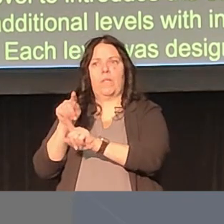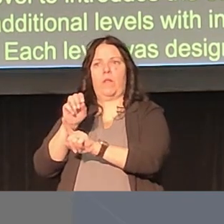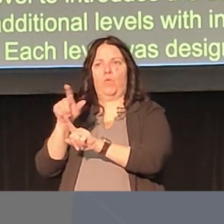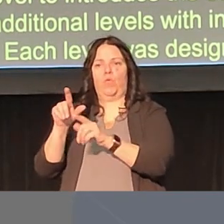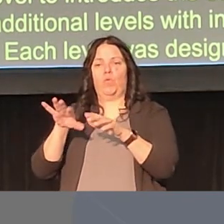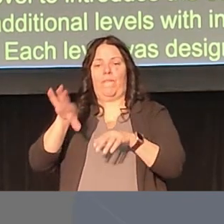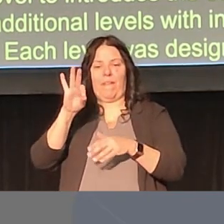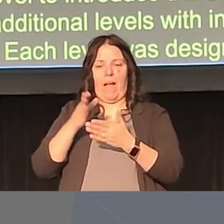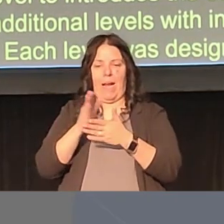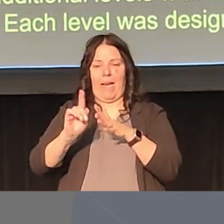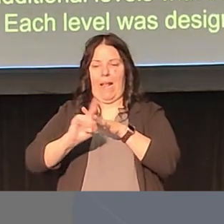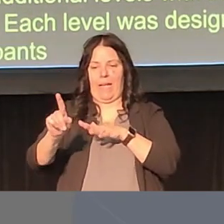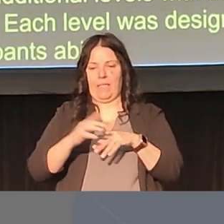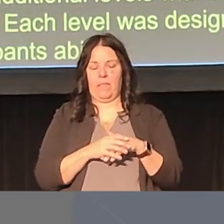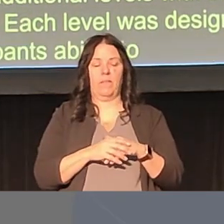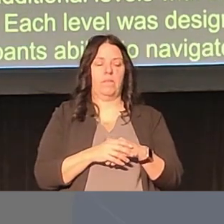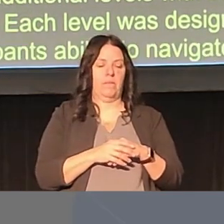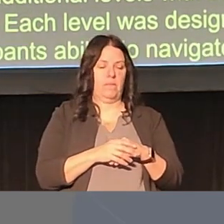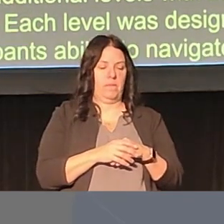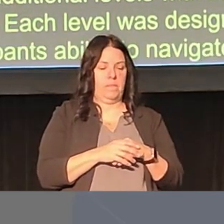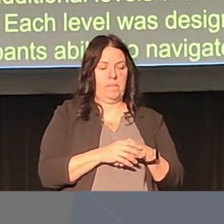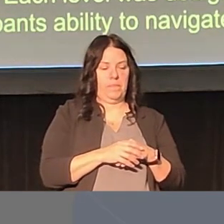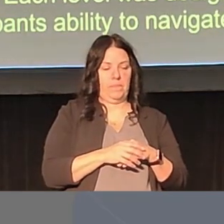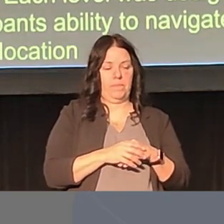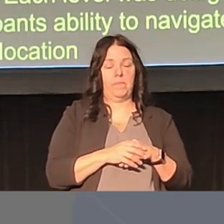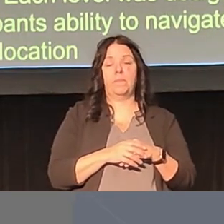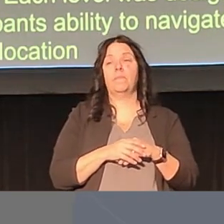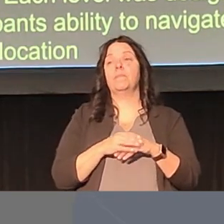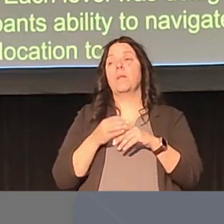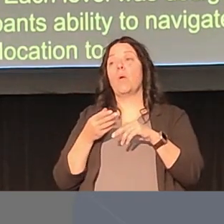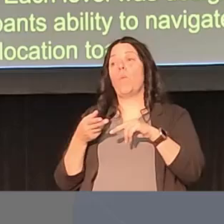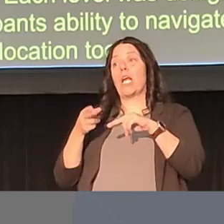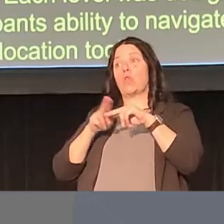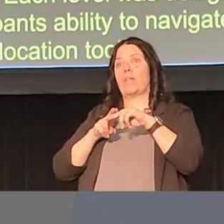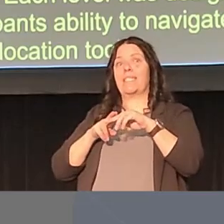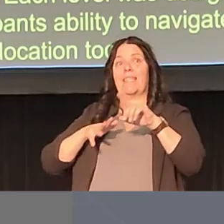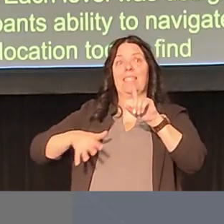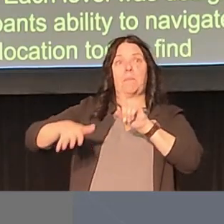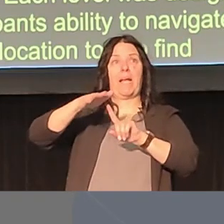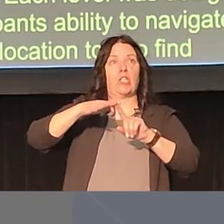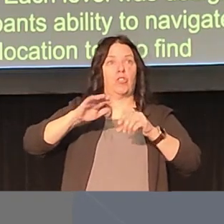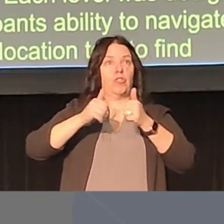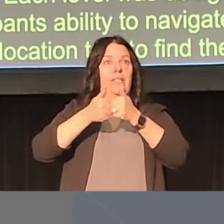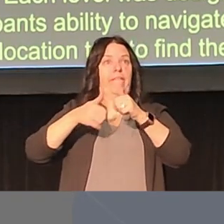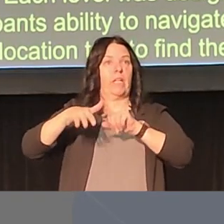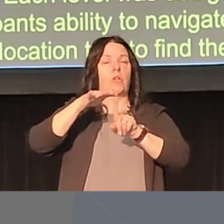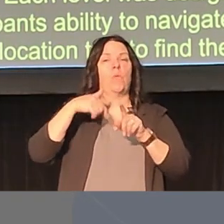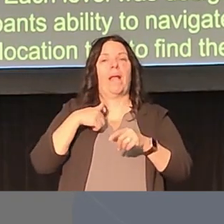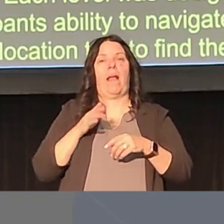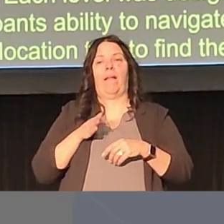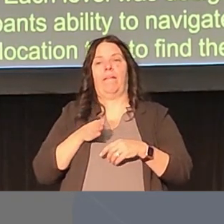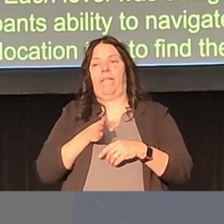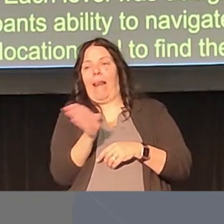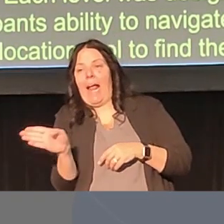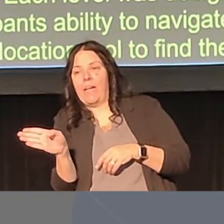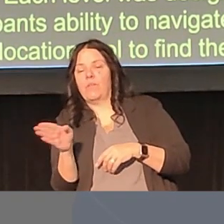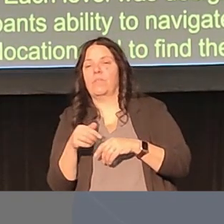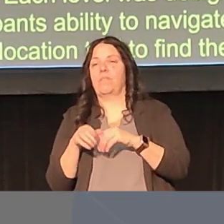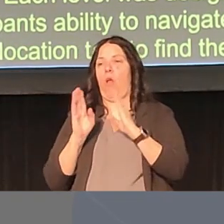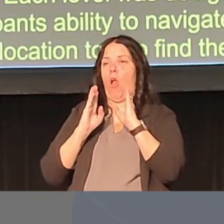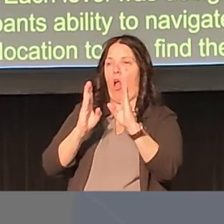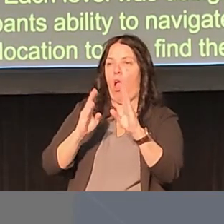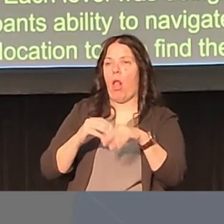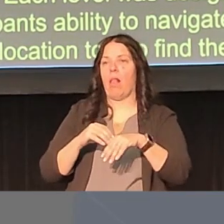exit. So by increasing spatial difficulty, we introduced 90-degree turns, hallways,